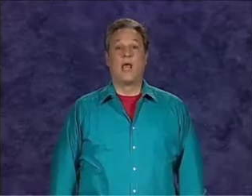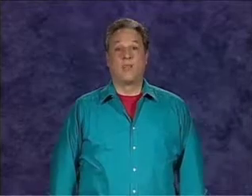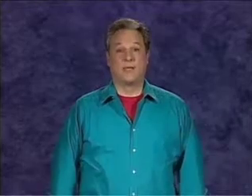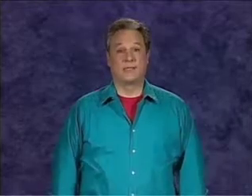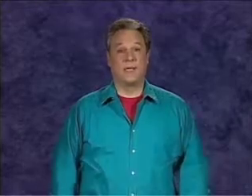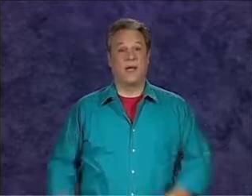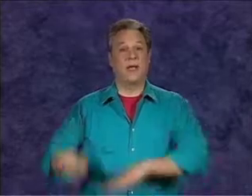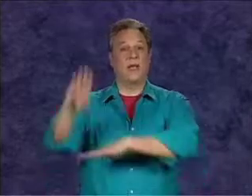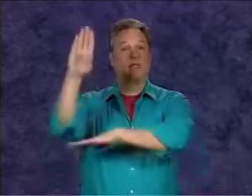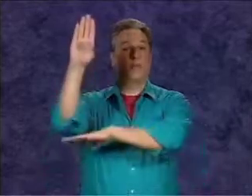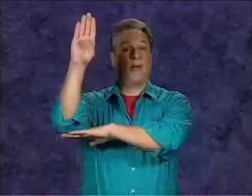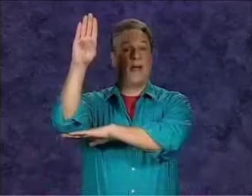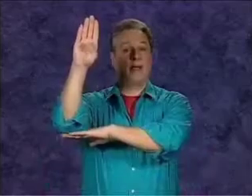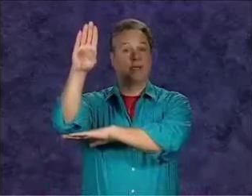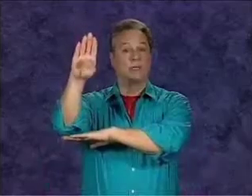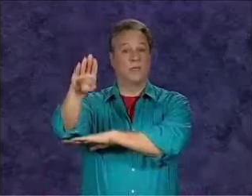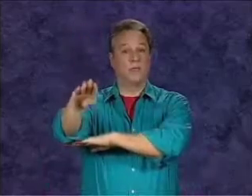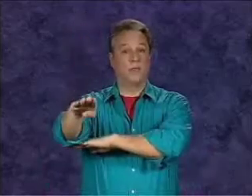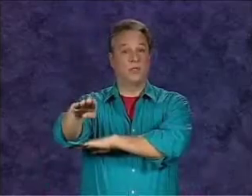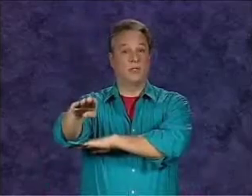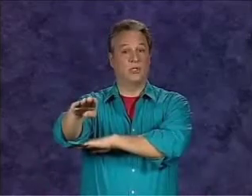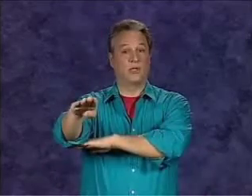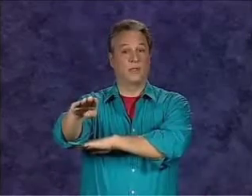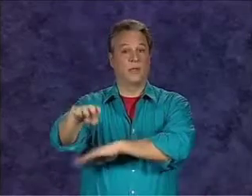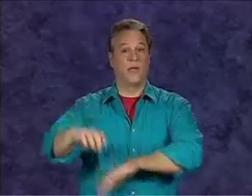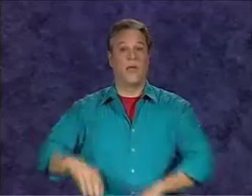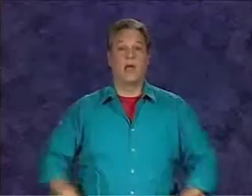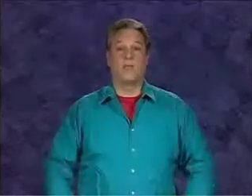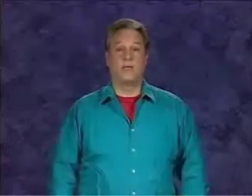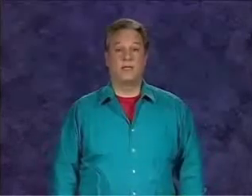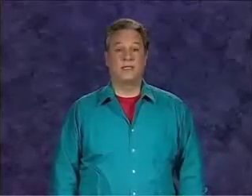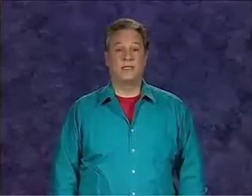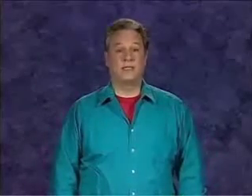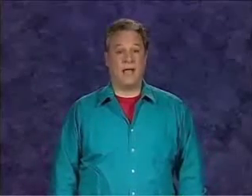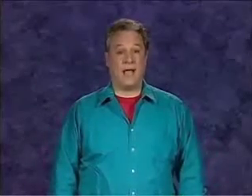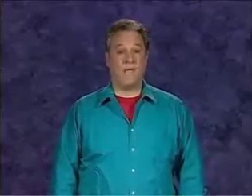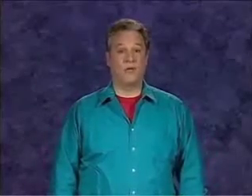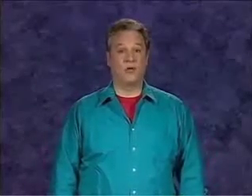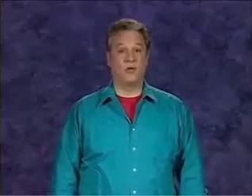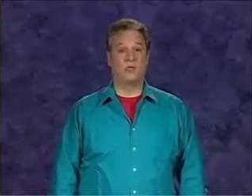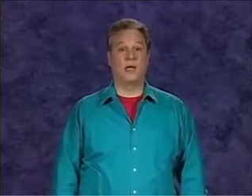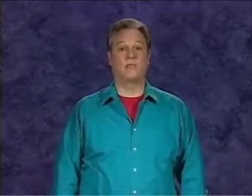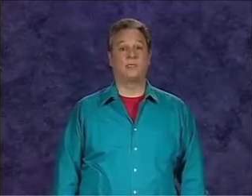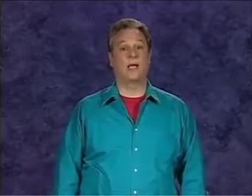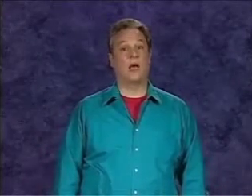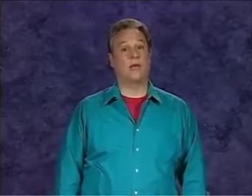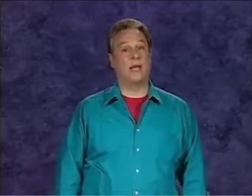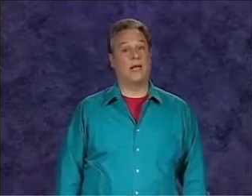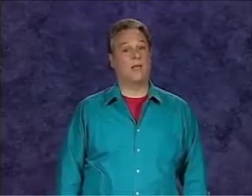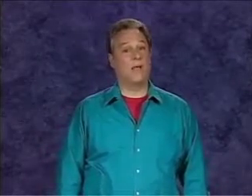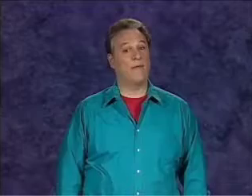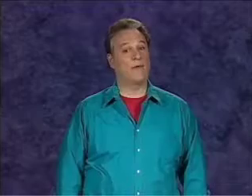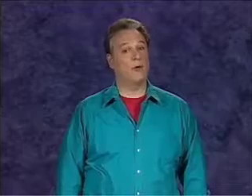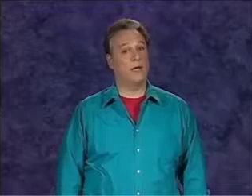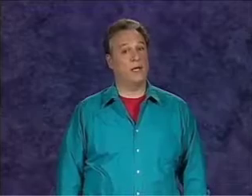The sun is past its noon position. The distance after noon tells us how late in the afternoon it